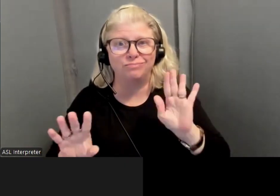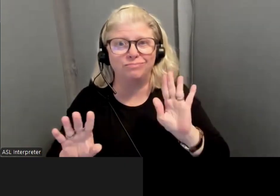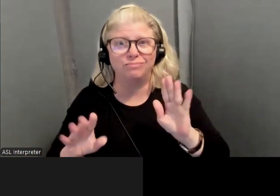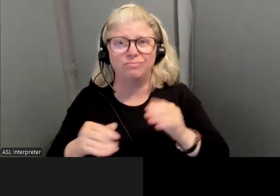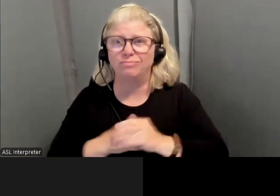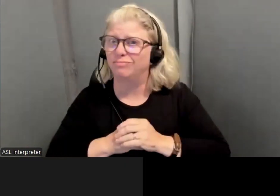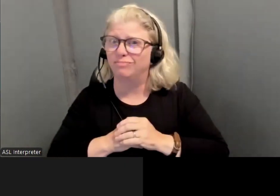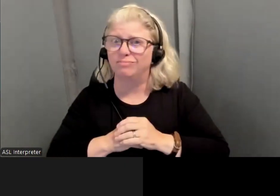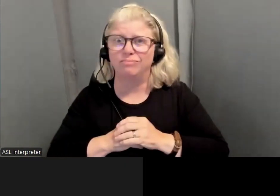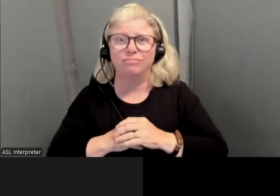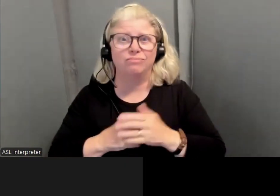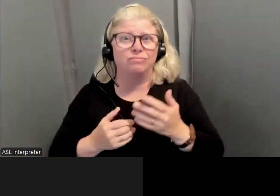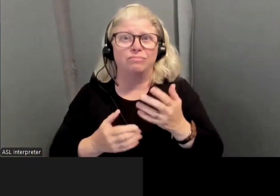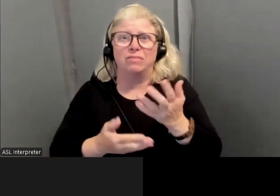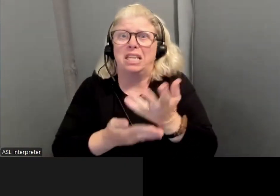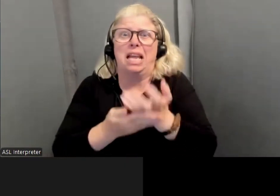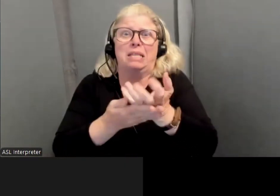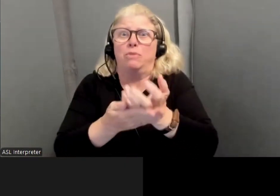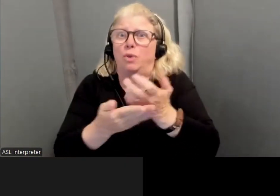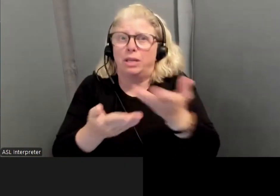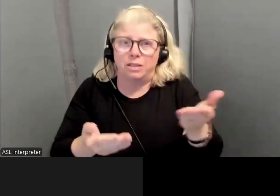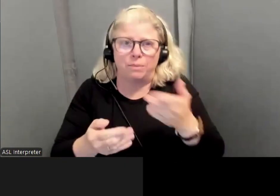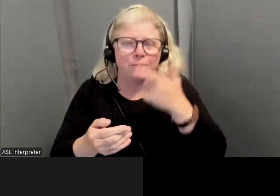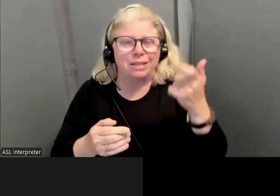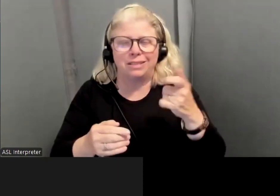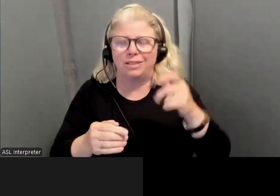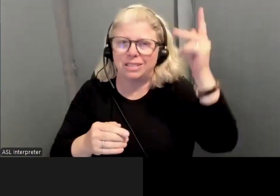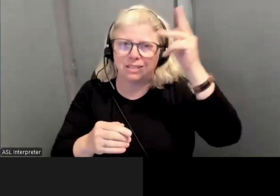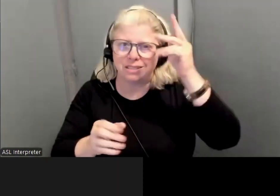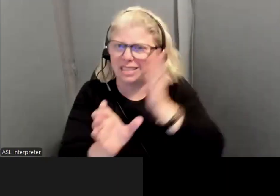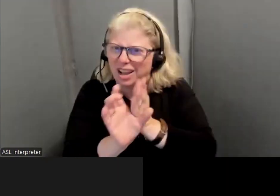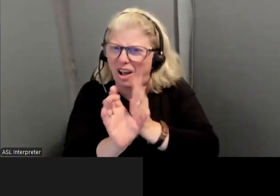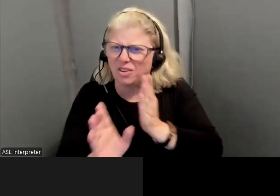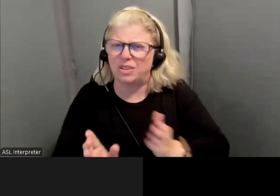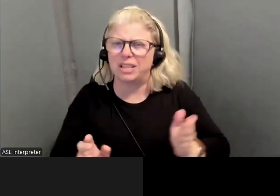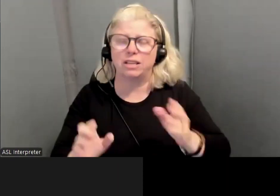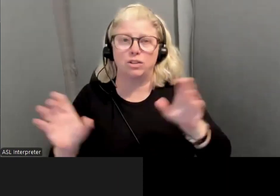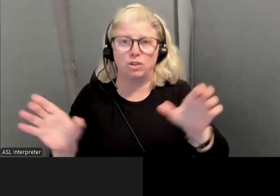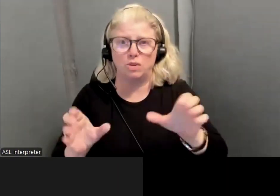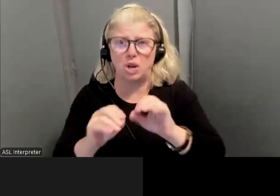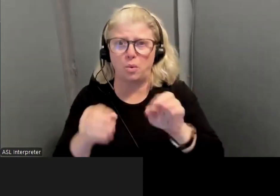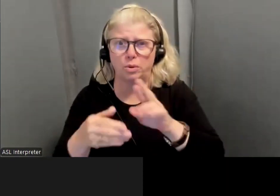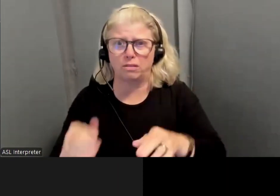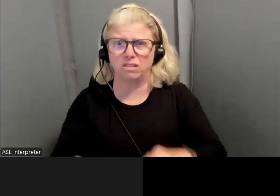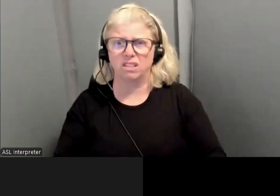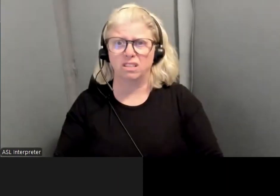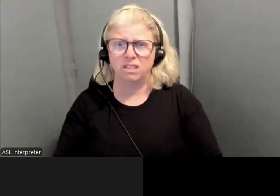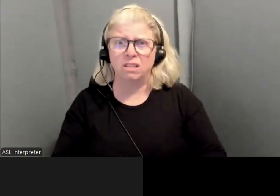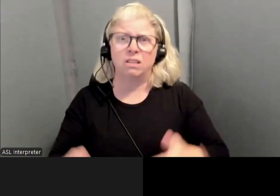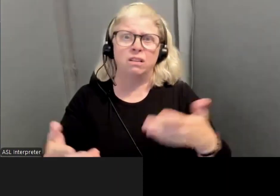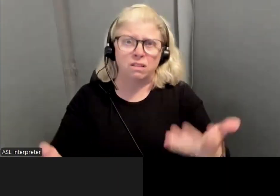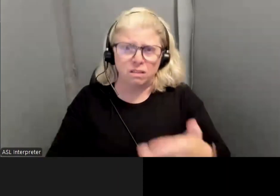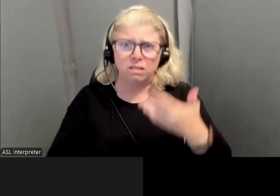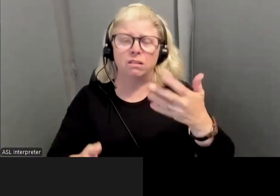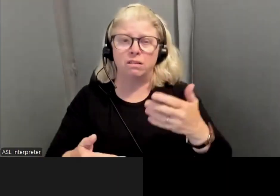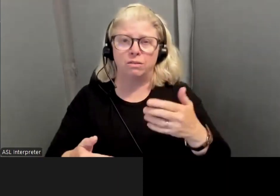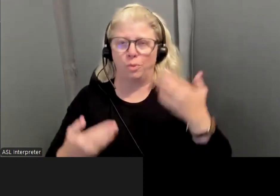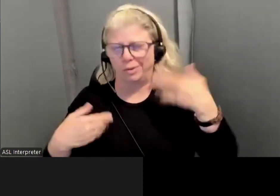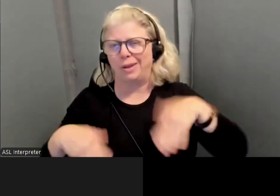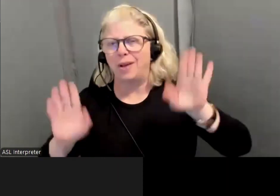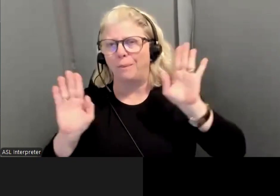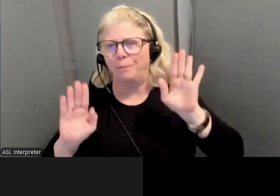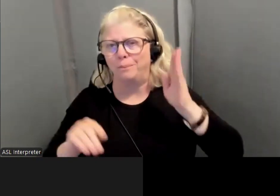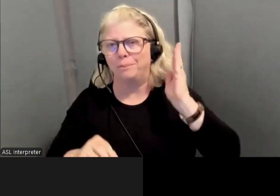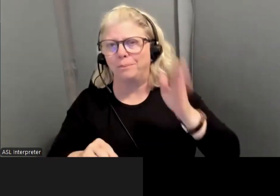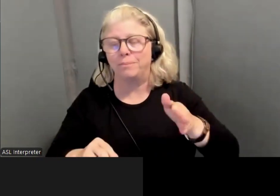eventually this is just a psychological thing. If you keep doing things and you get no results, then you're going to give up.